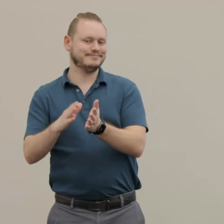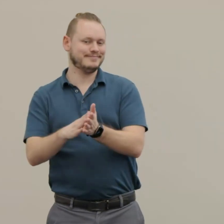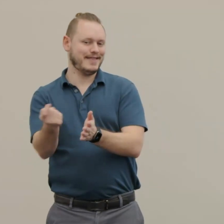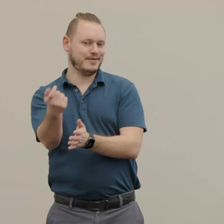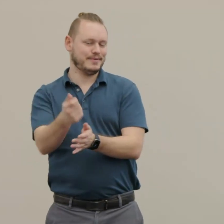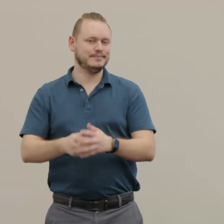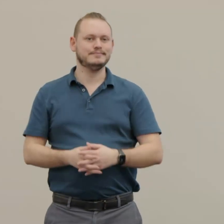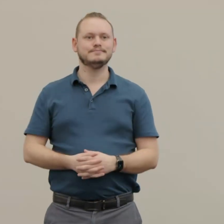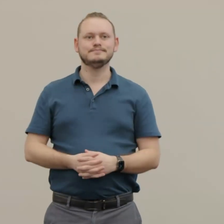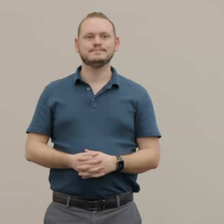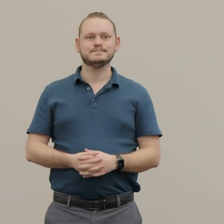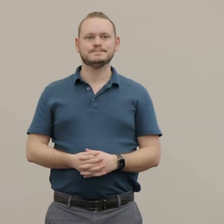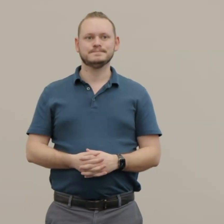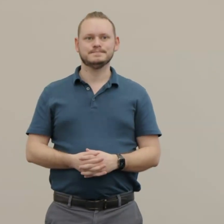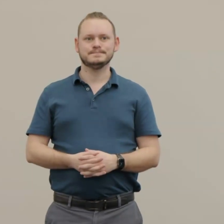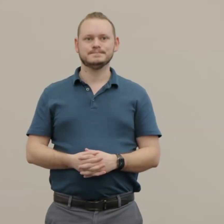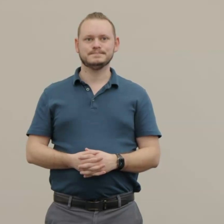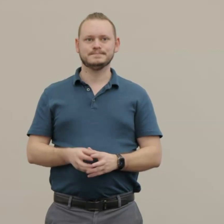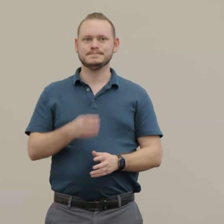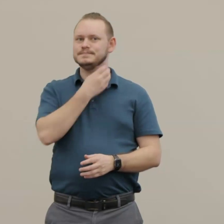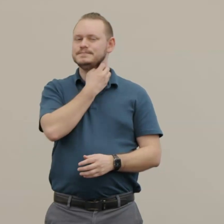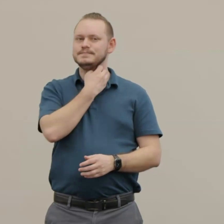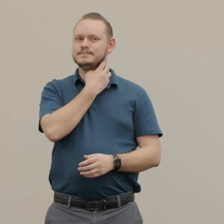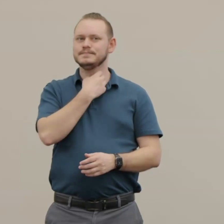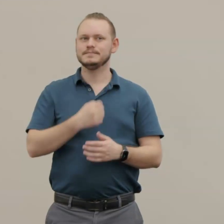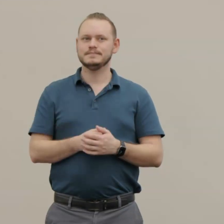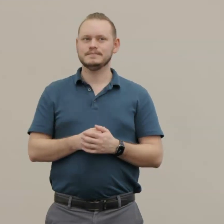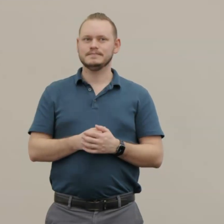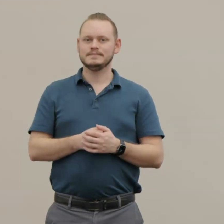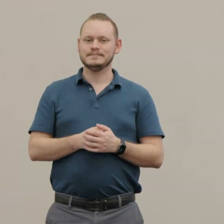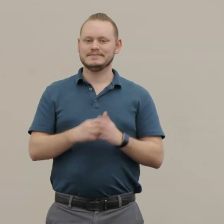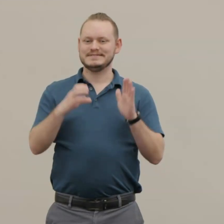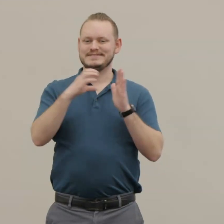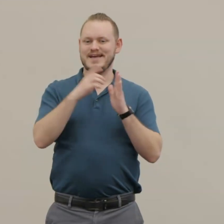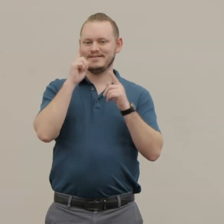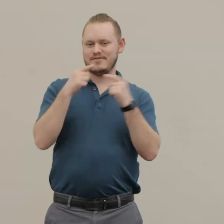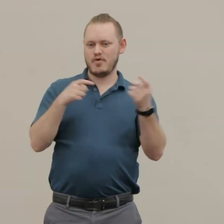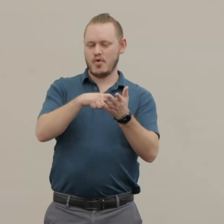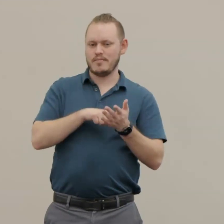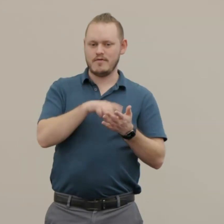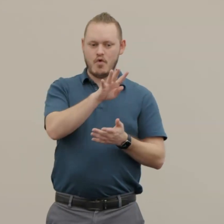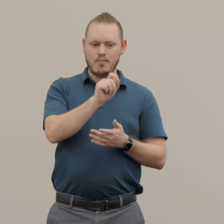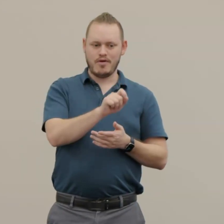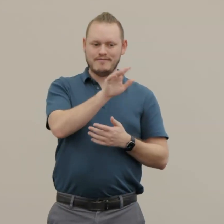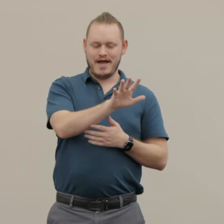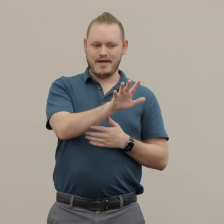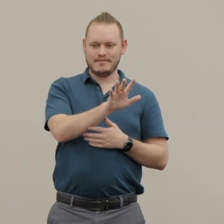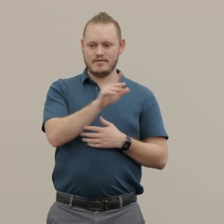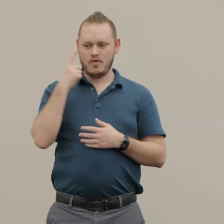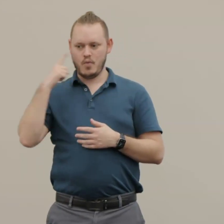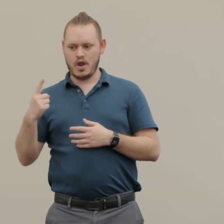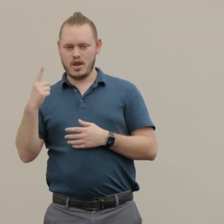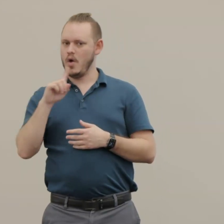bit of the text contrast requirements of 4.5 to 1. That's literally